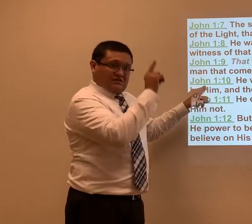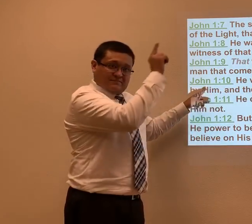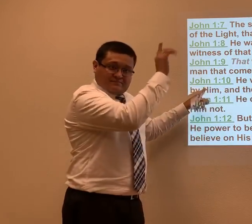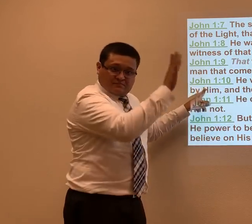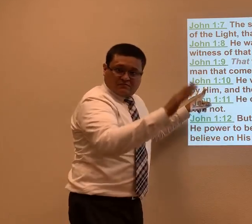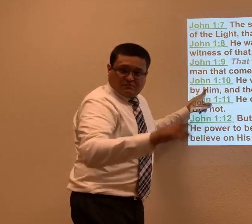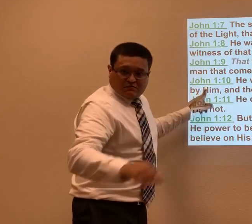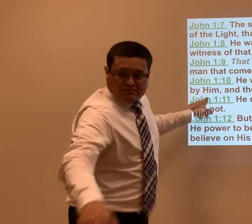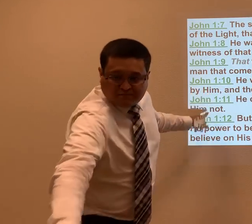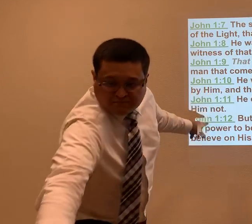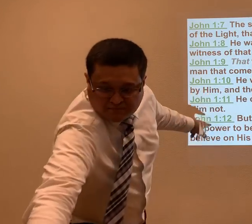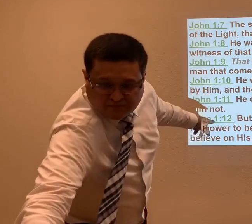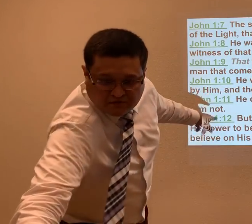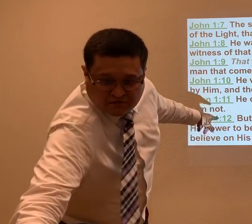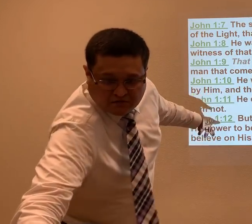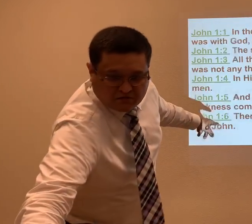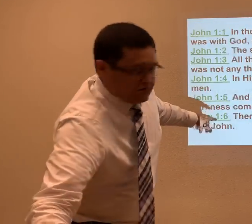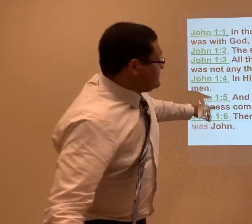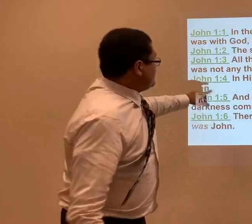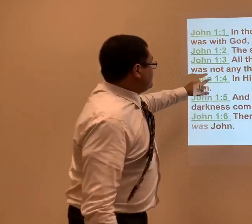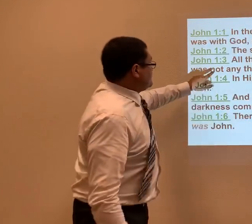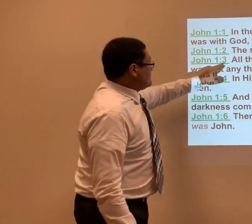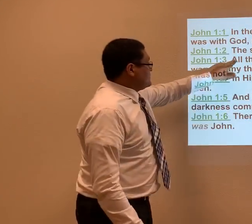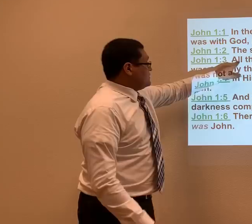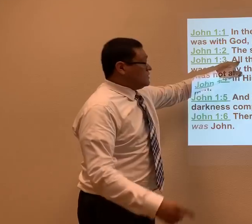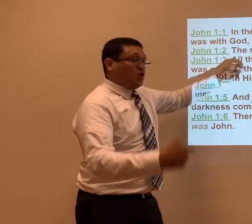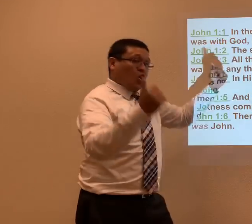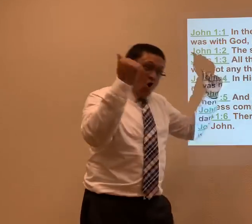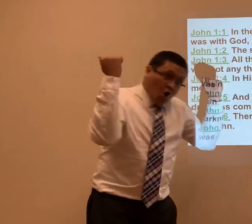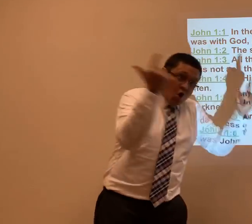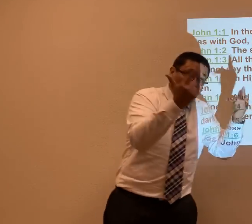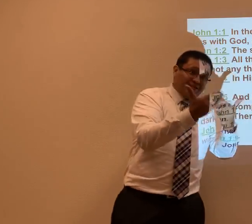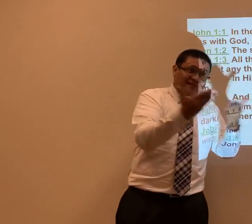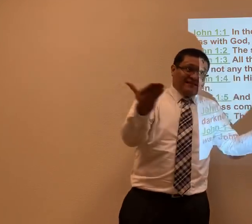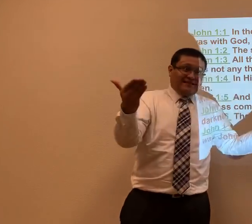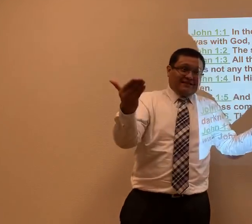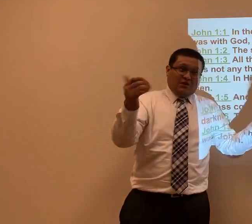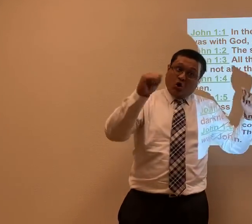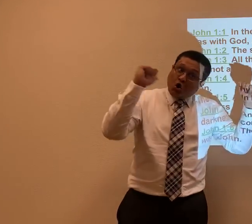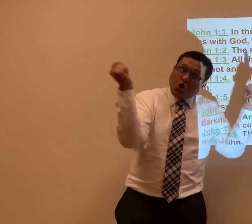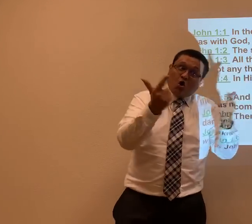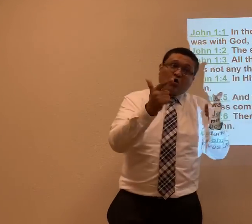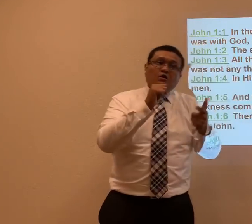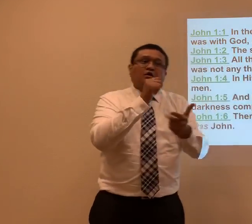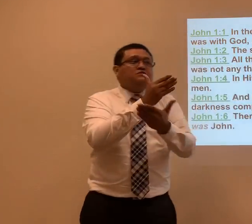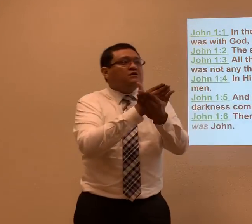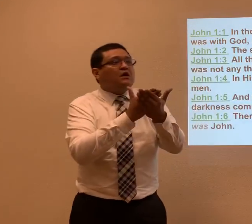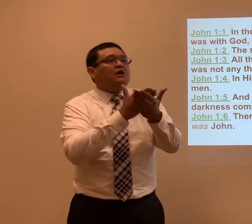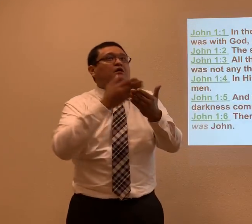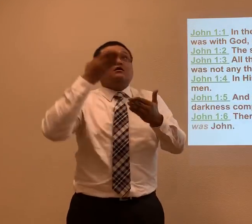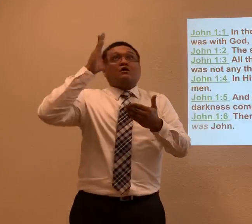But there's all these verses that make mention of him, one God. Verse 3 says, all things were made by